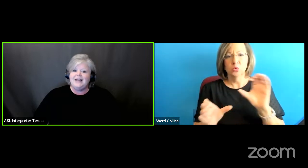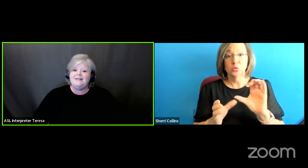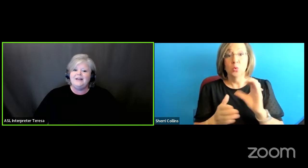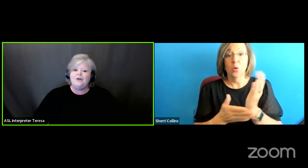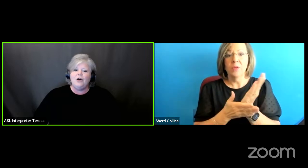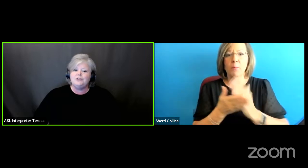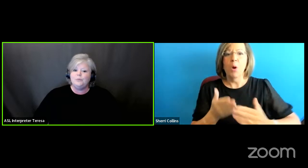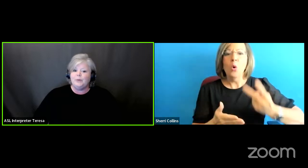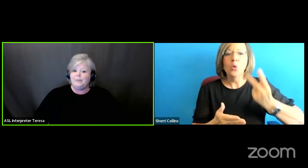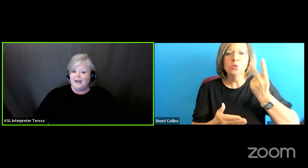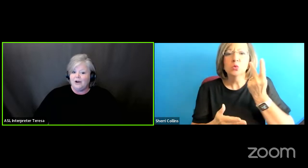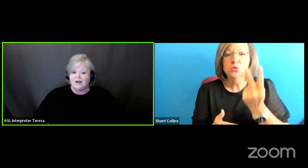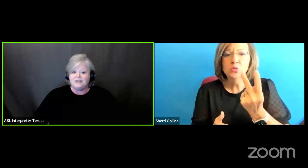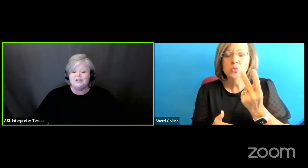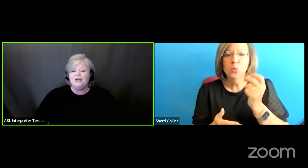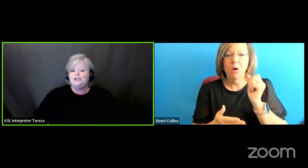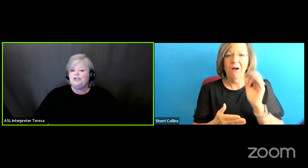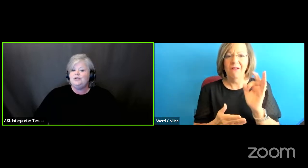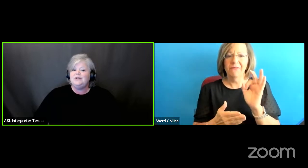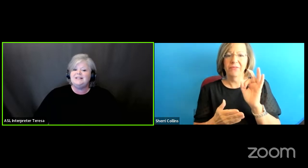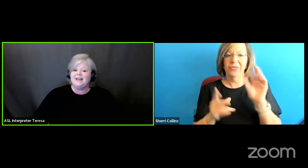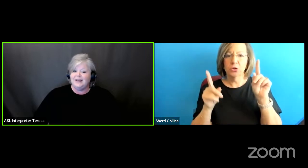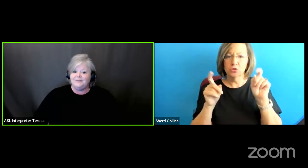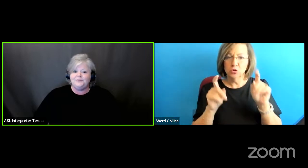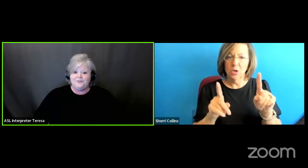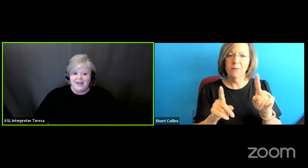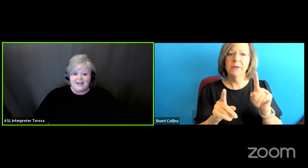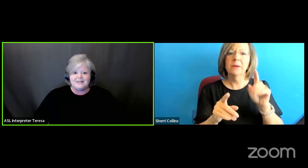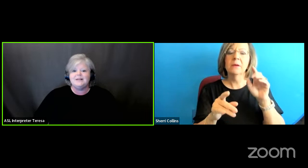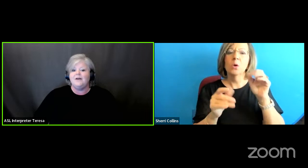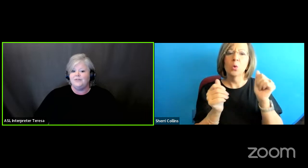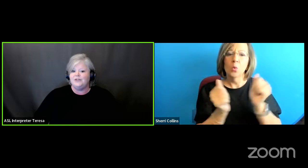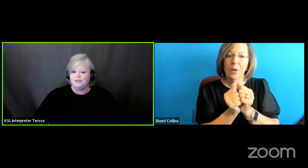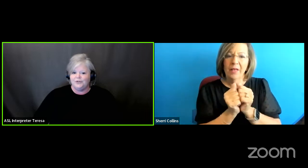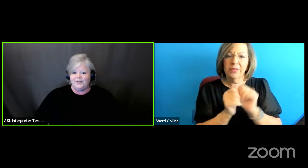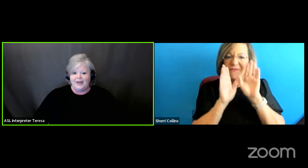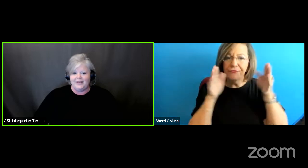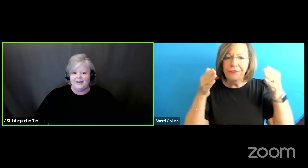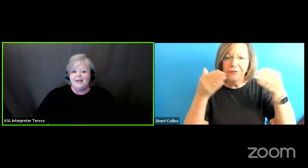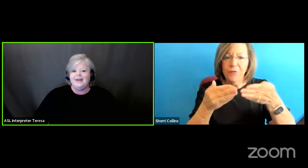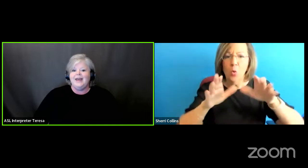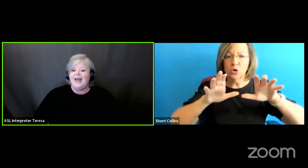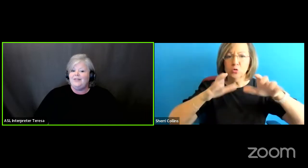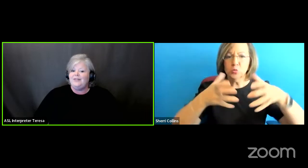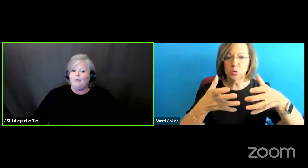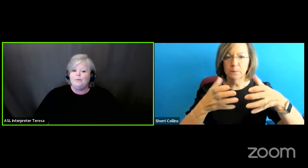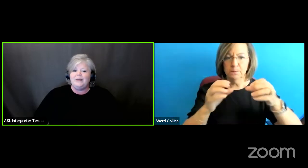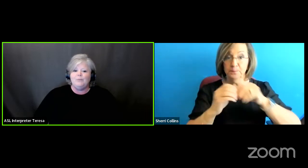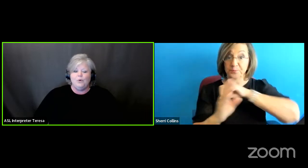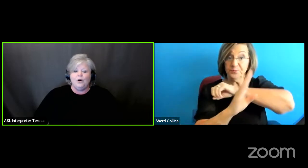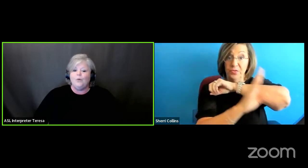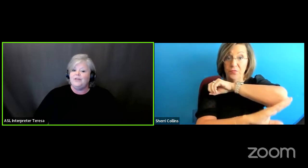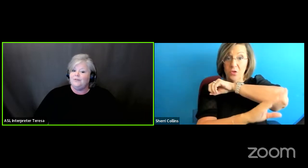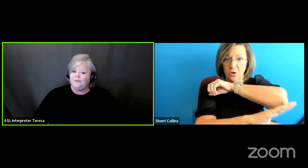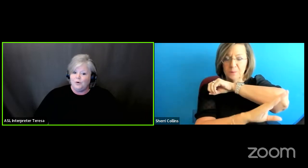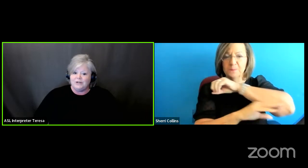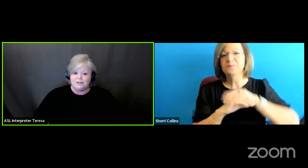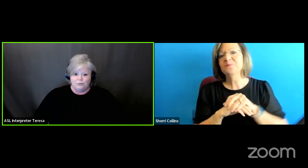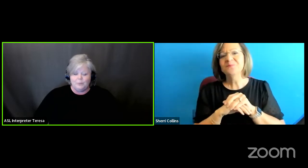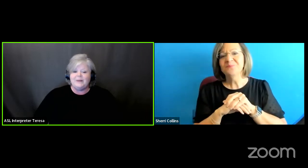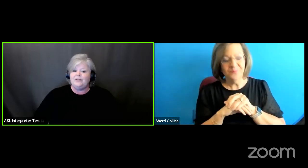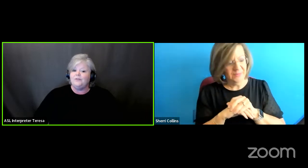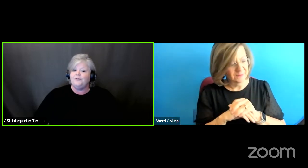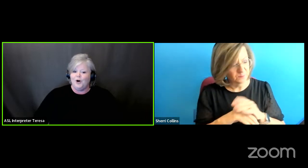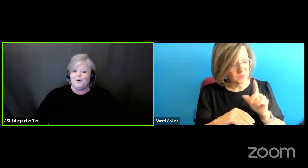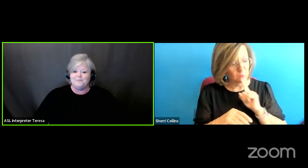found, and then also prepare us to do the second phase of the survey. And that will be more with a